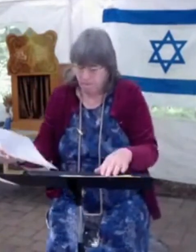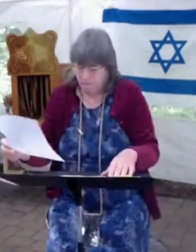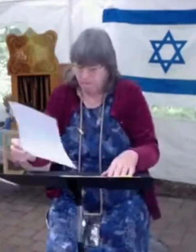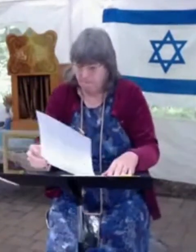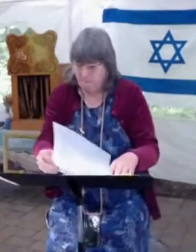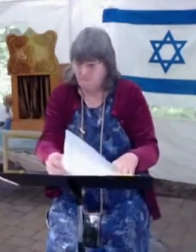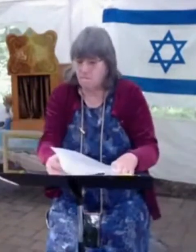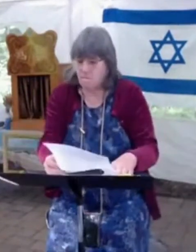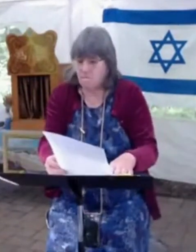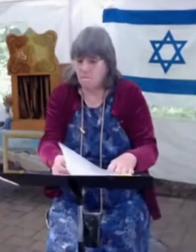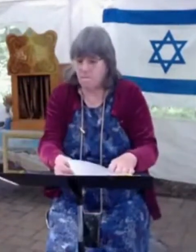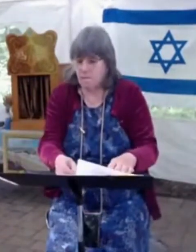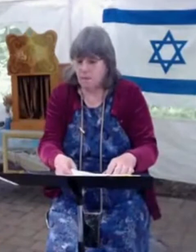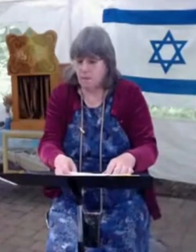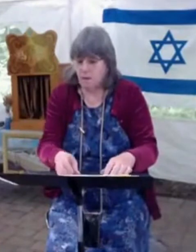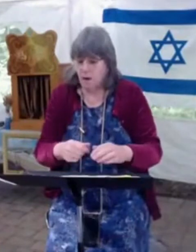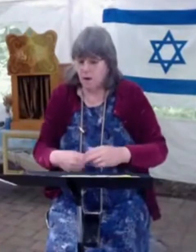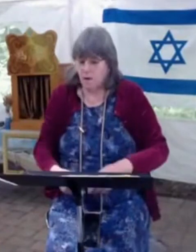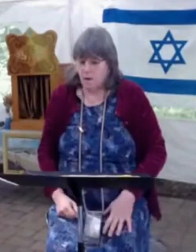So